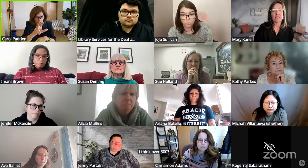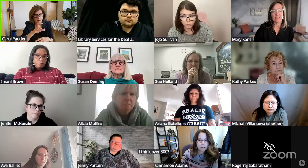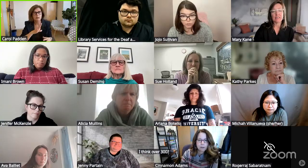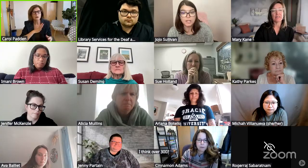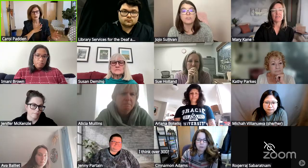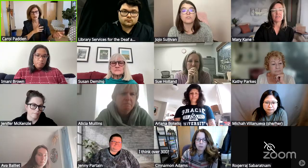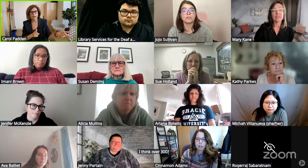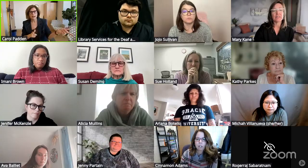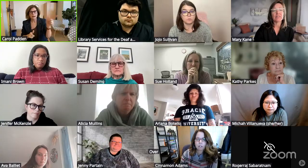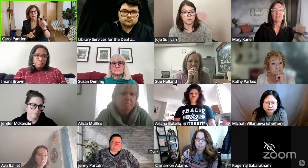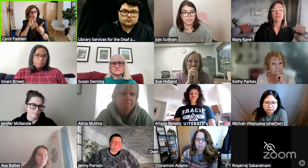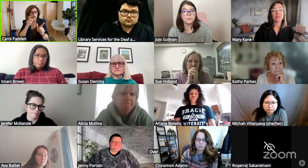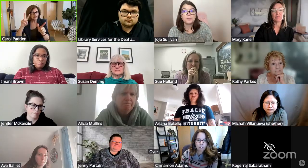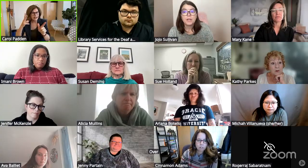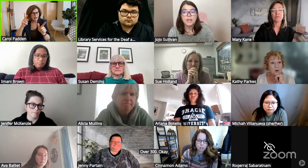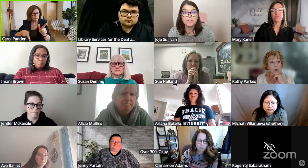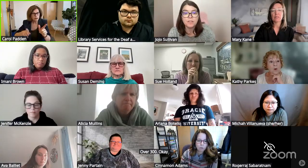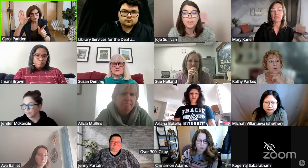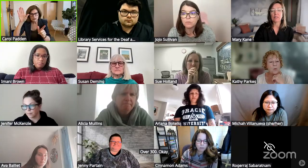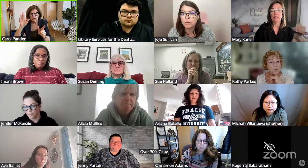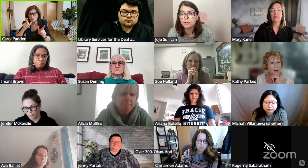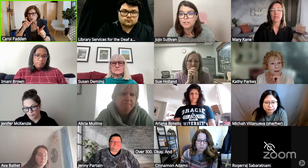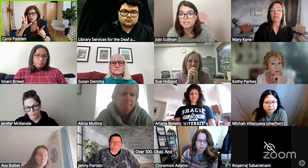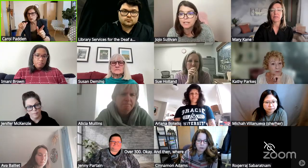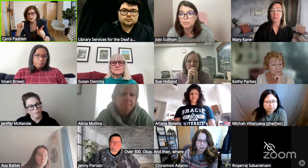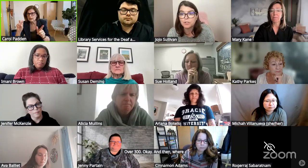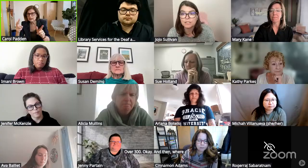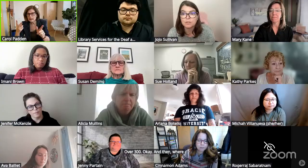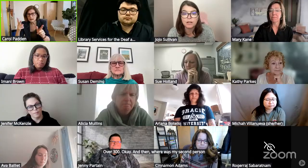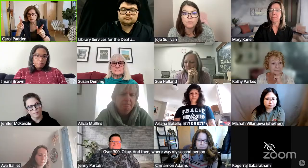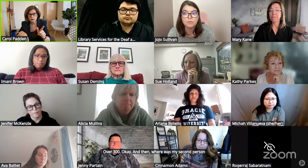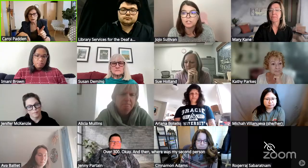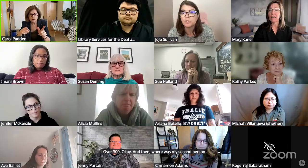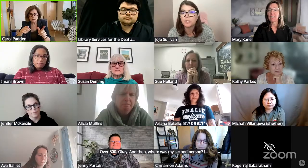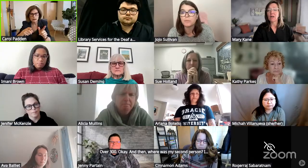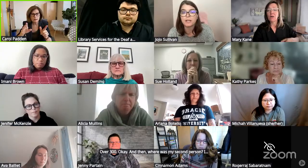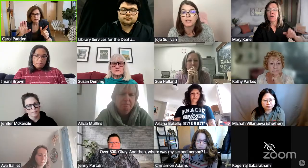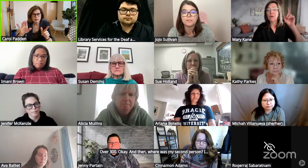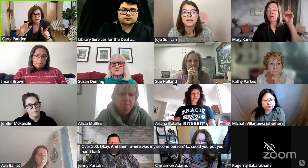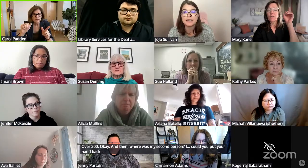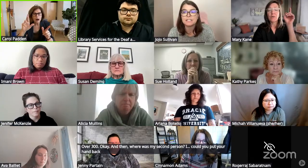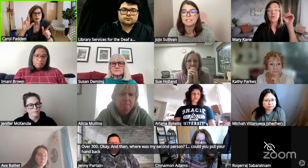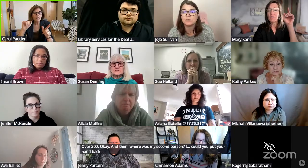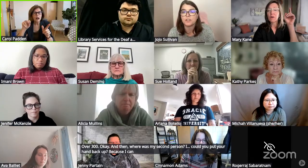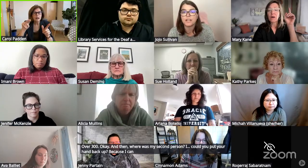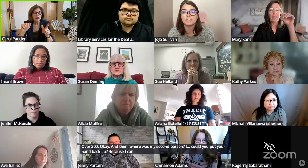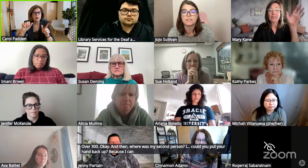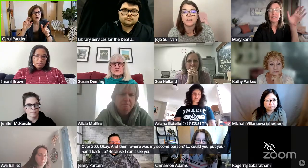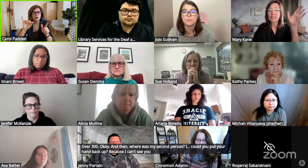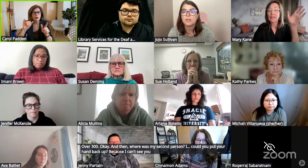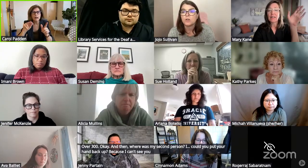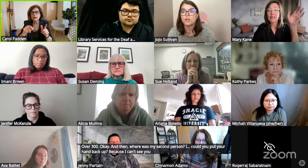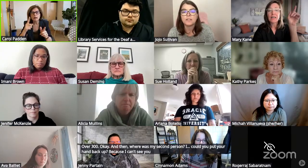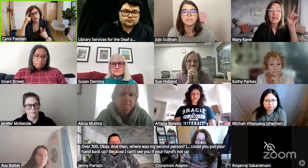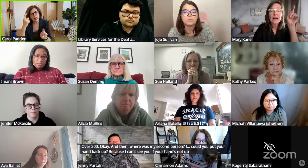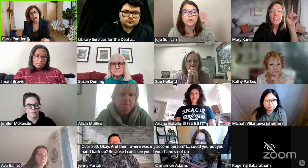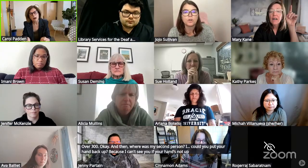Over 300. Okay. And then where was my second person? Could you put your hand back up because I can't see you if your hand's not up. Or I think it was